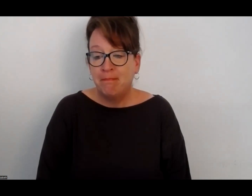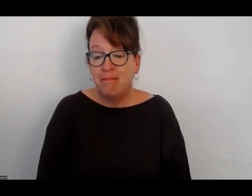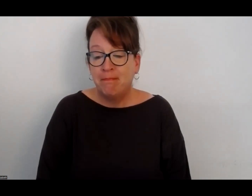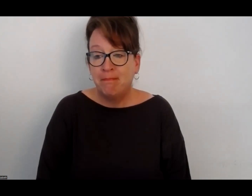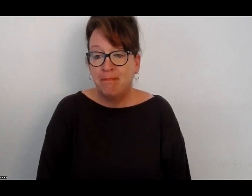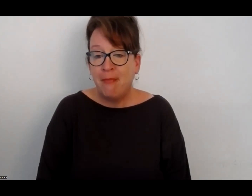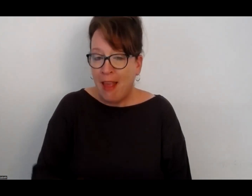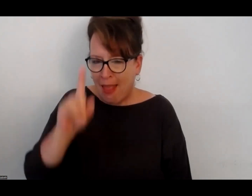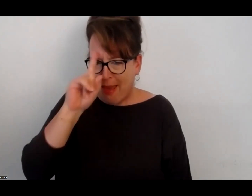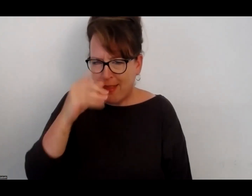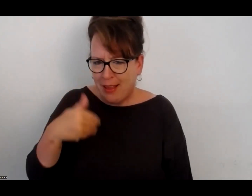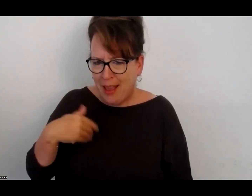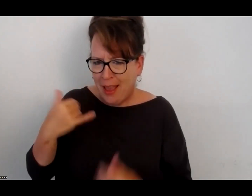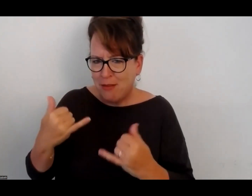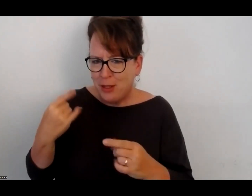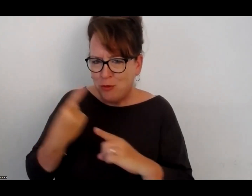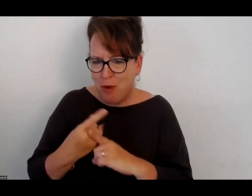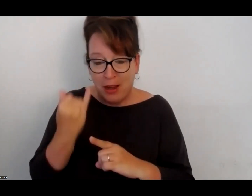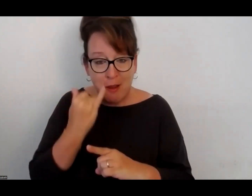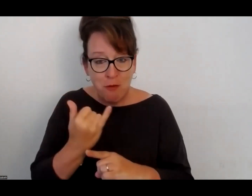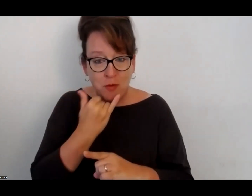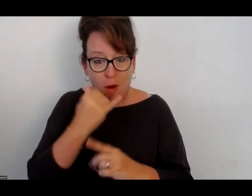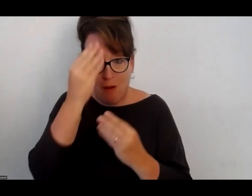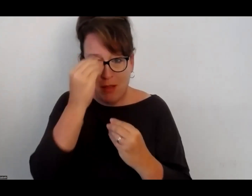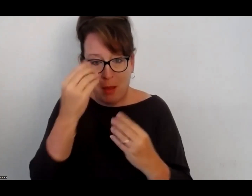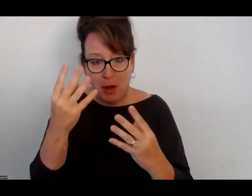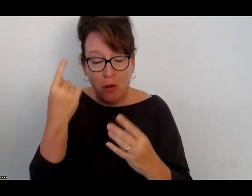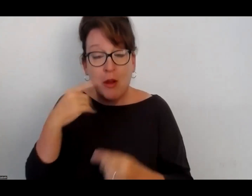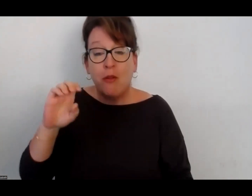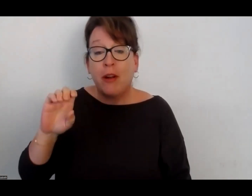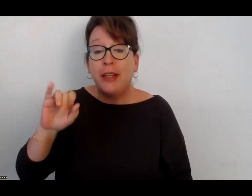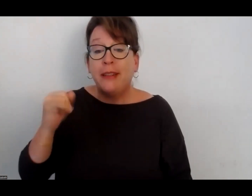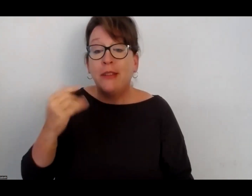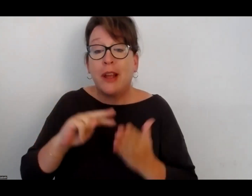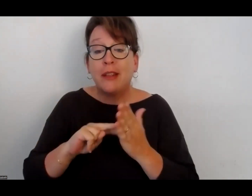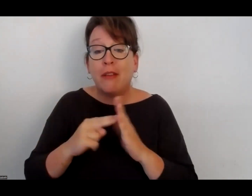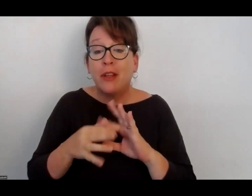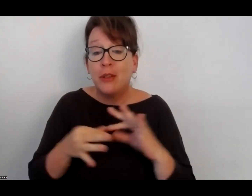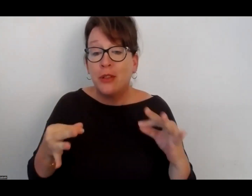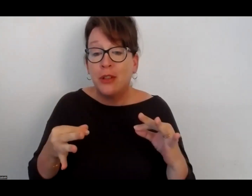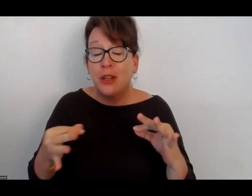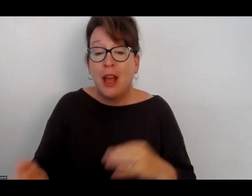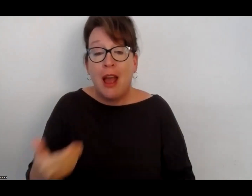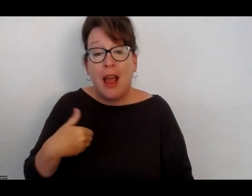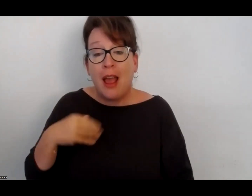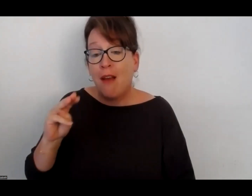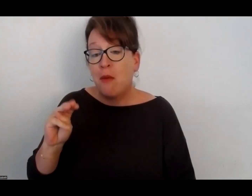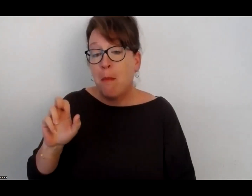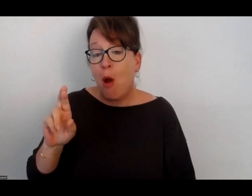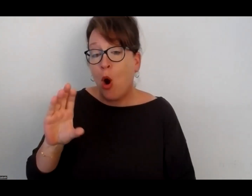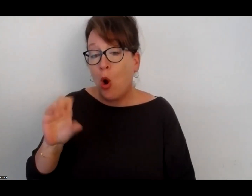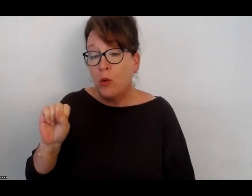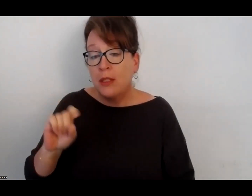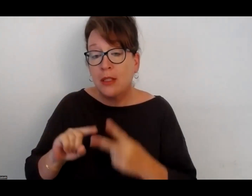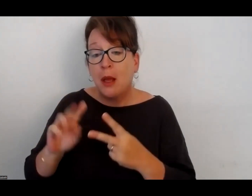think I got this right, so correct me if I'm wrong. For the EJ definition, I have Marcos, Melissa,